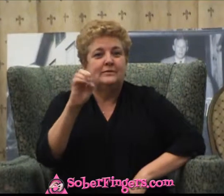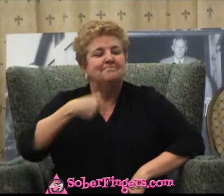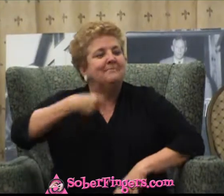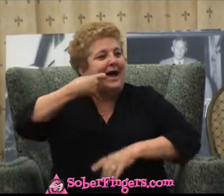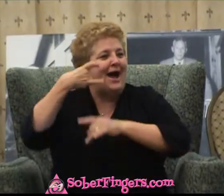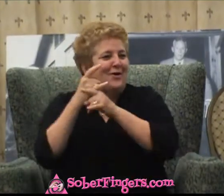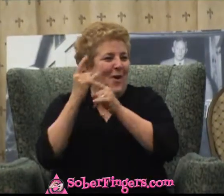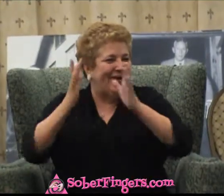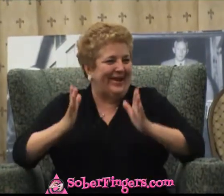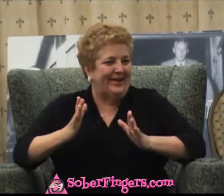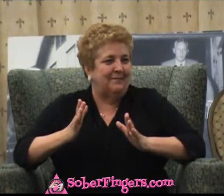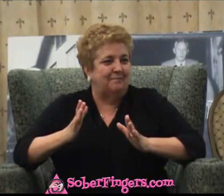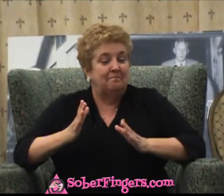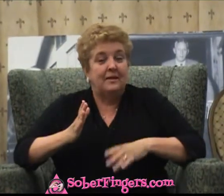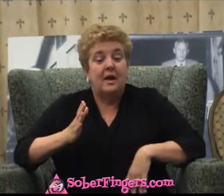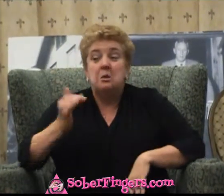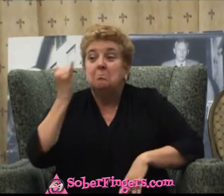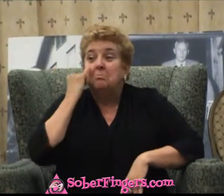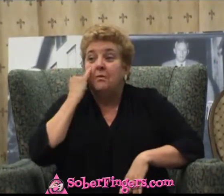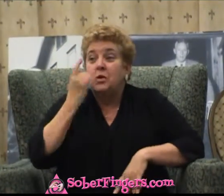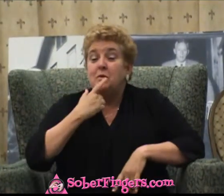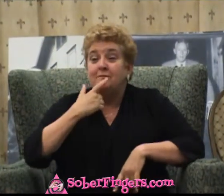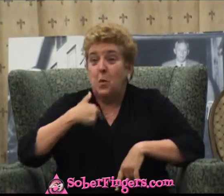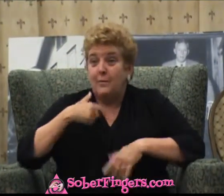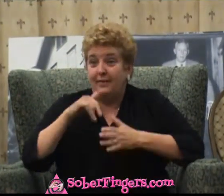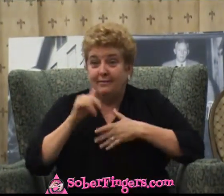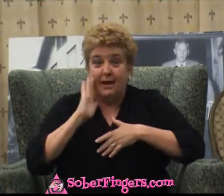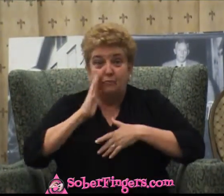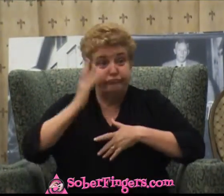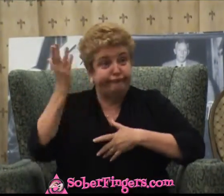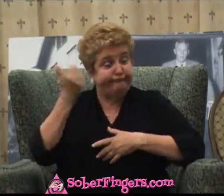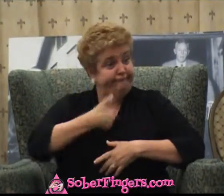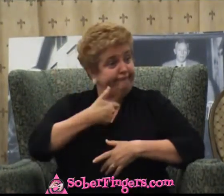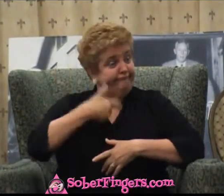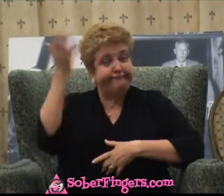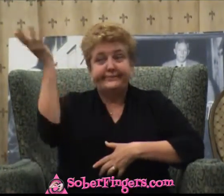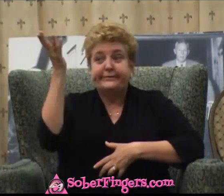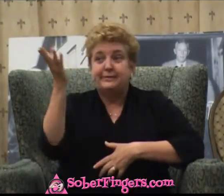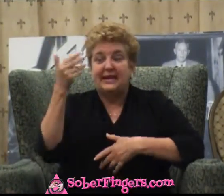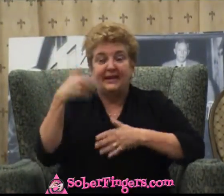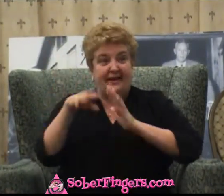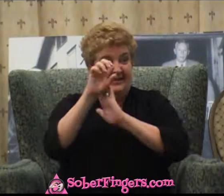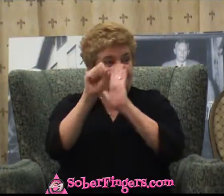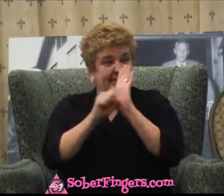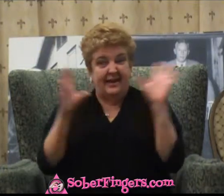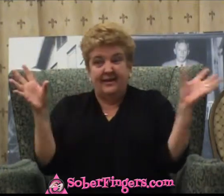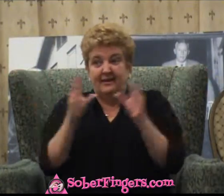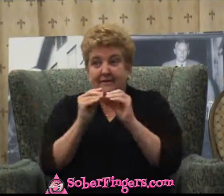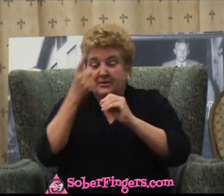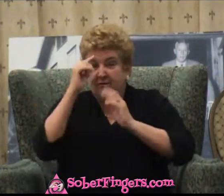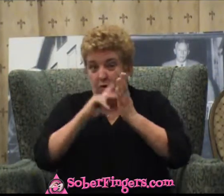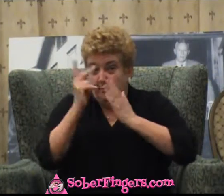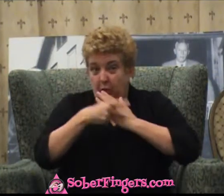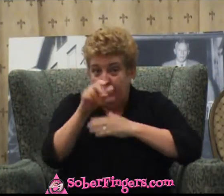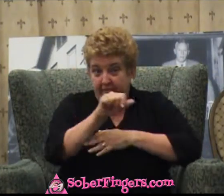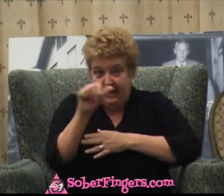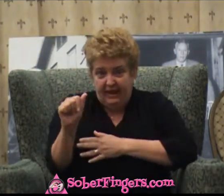If anyone ever told me that I would be speaking at a state convention for the program of Alcoholics Anonymous, I don't think I ever would have believed